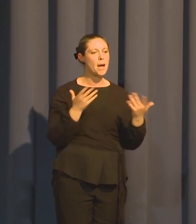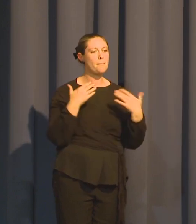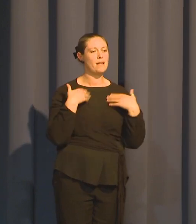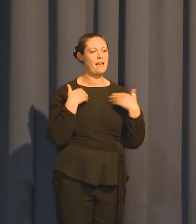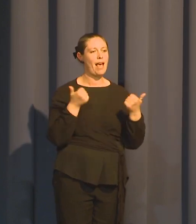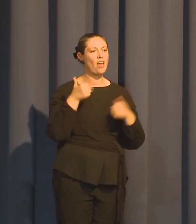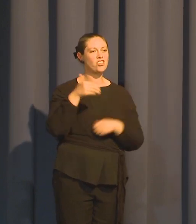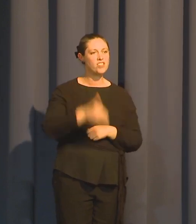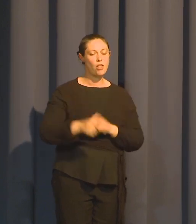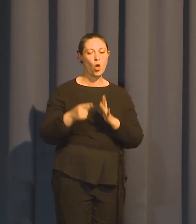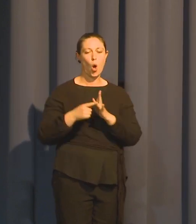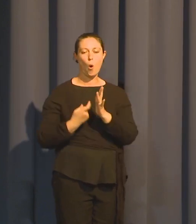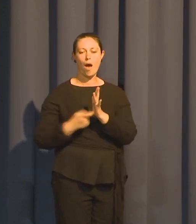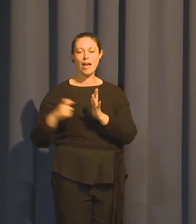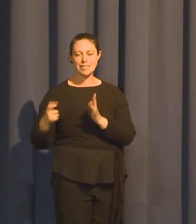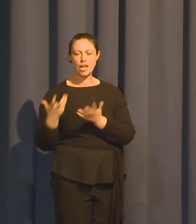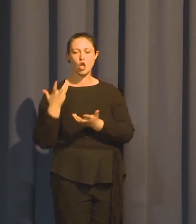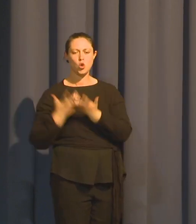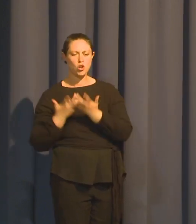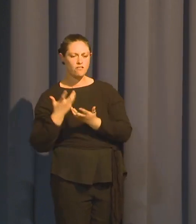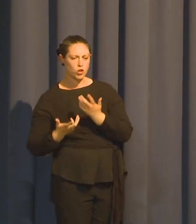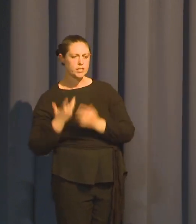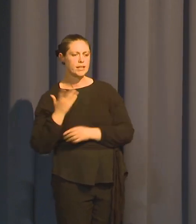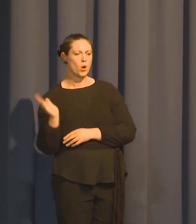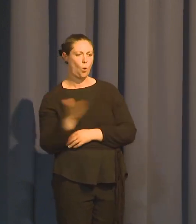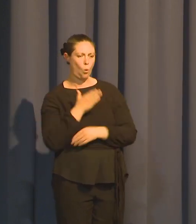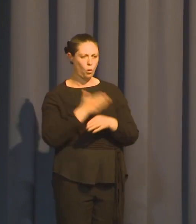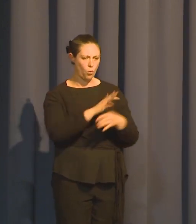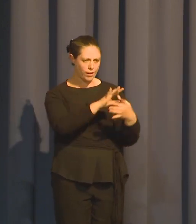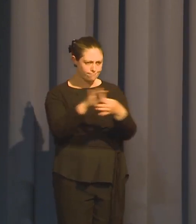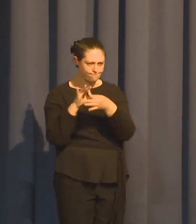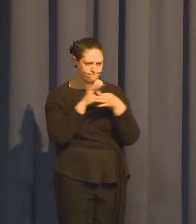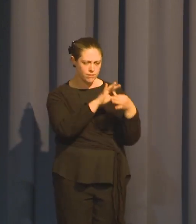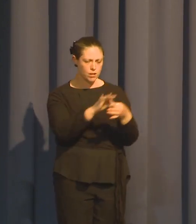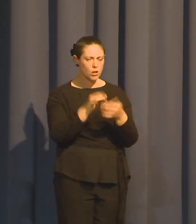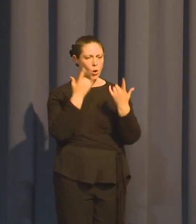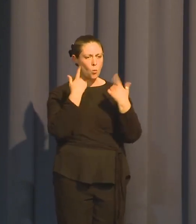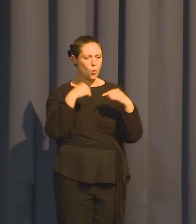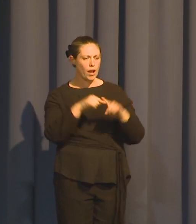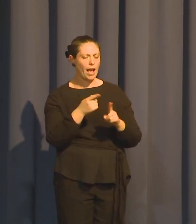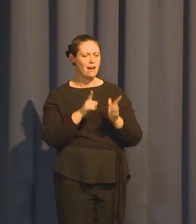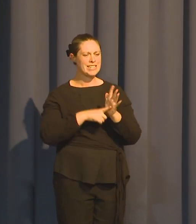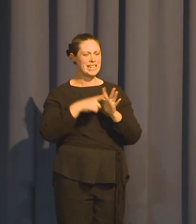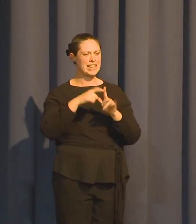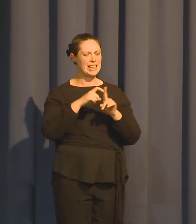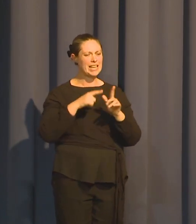the University, to really understand why there are elevated lead readings.